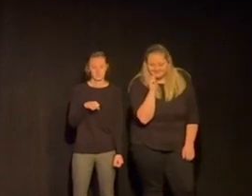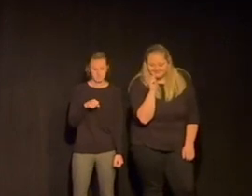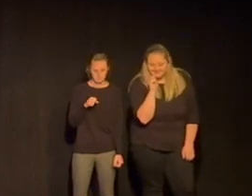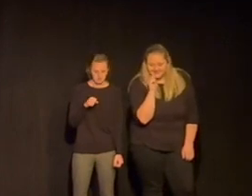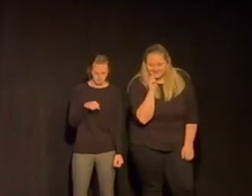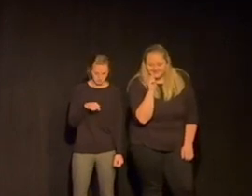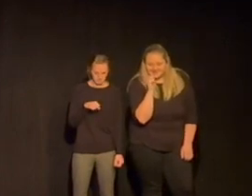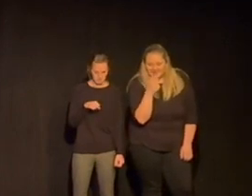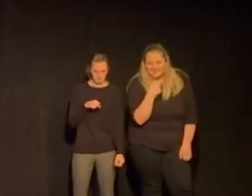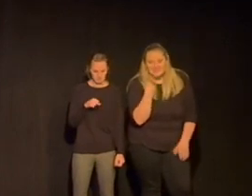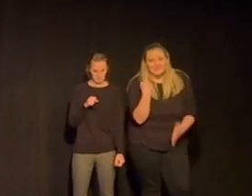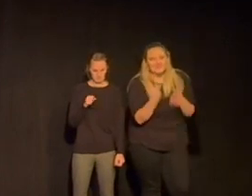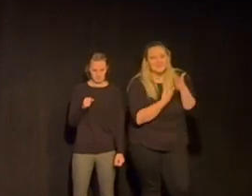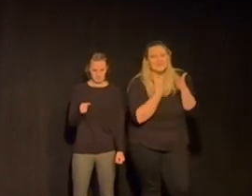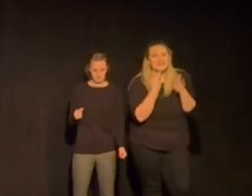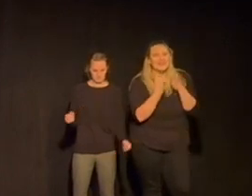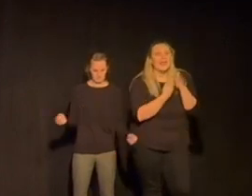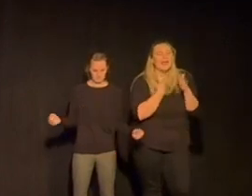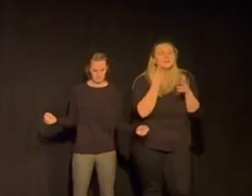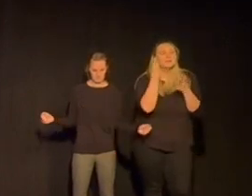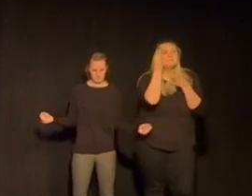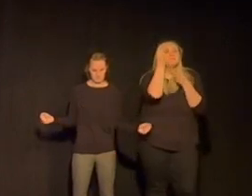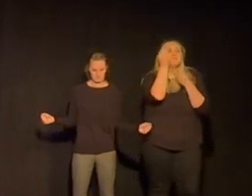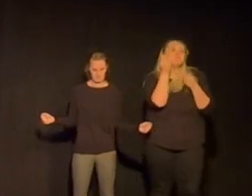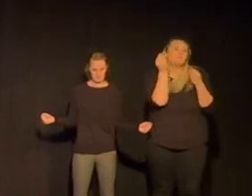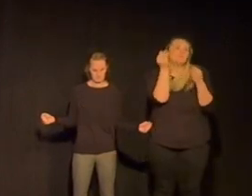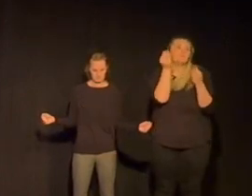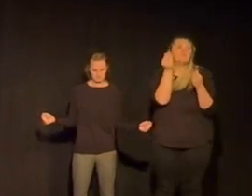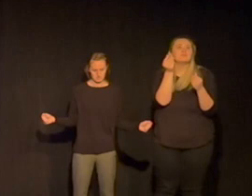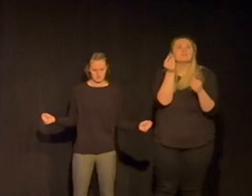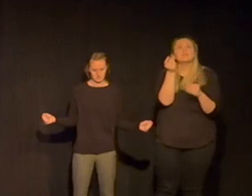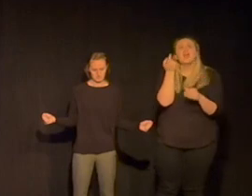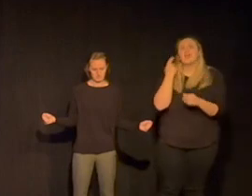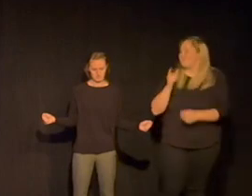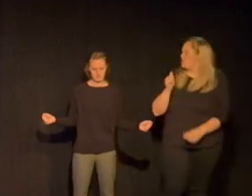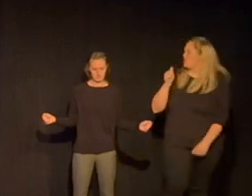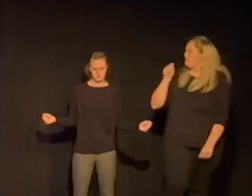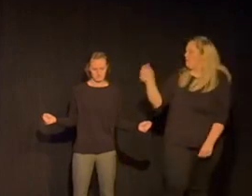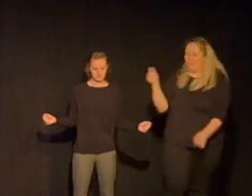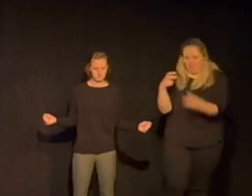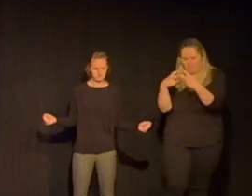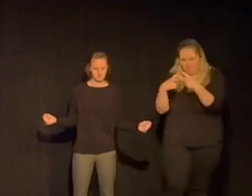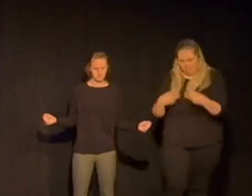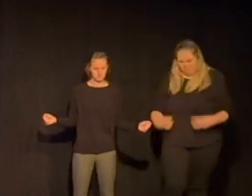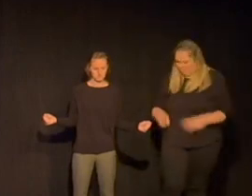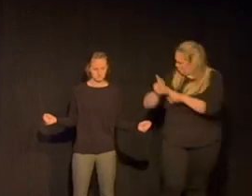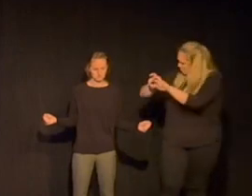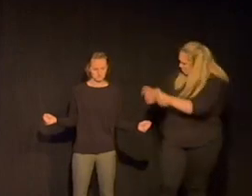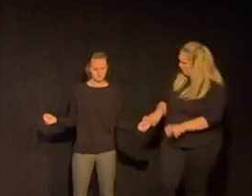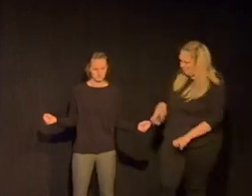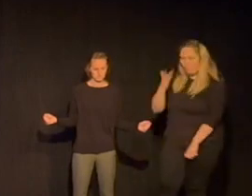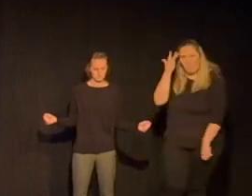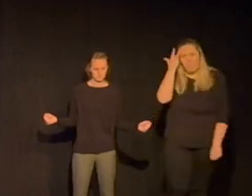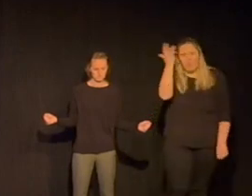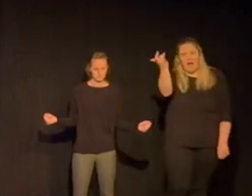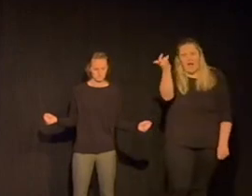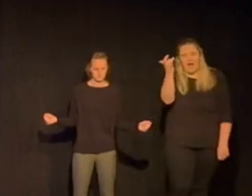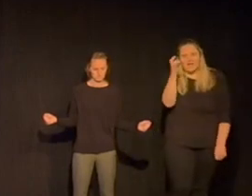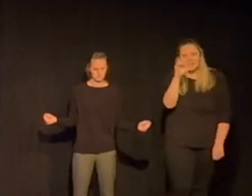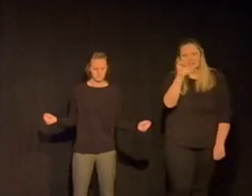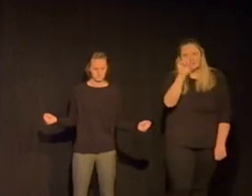There's something I've always wondered. Have you ever asked yourself, why